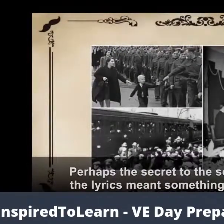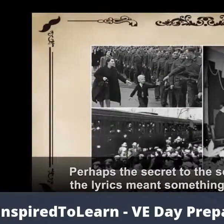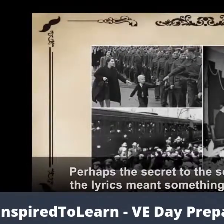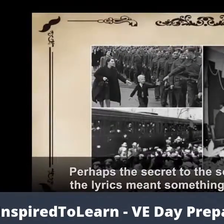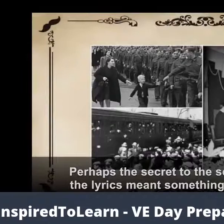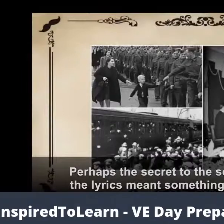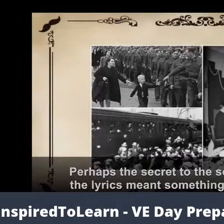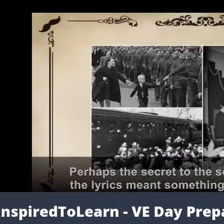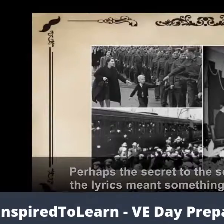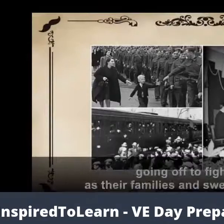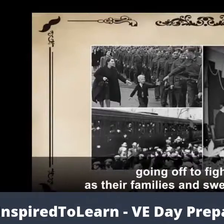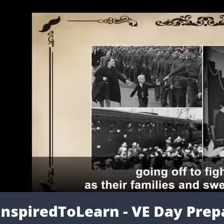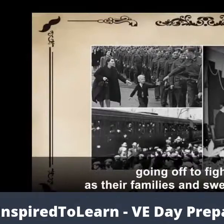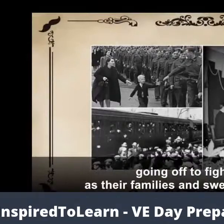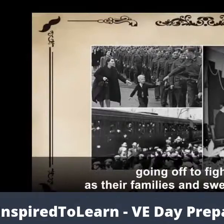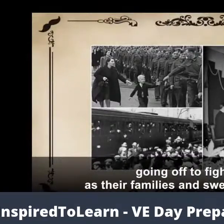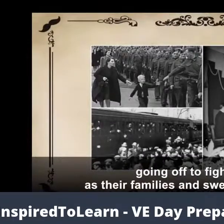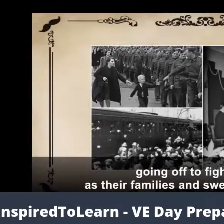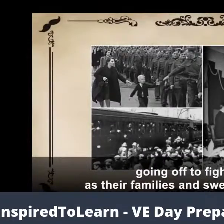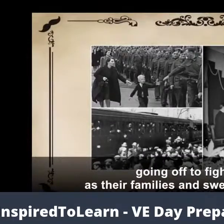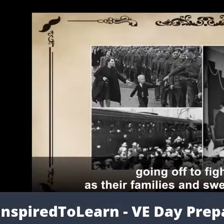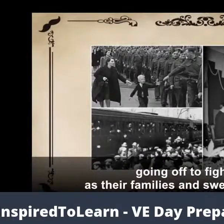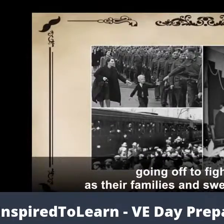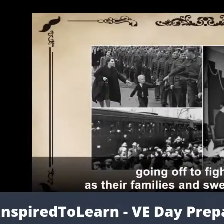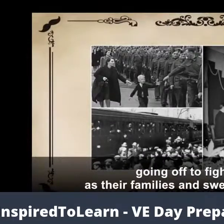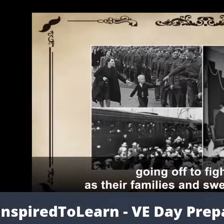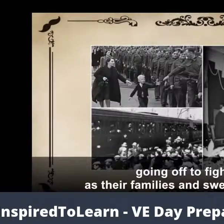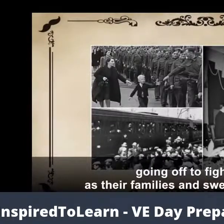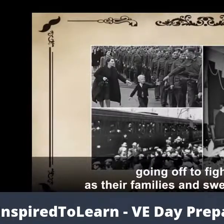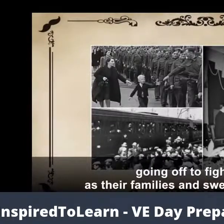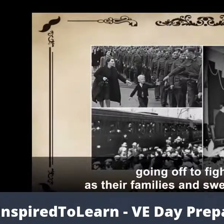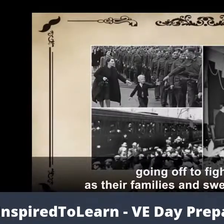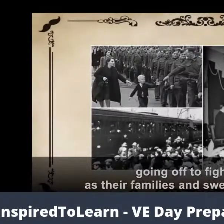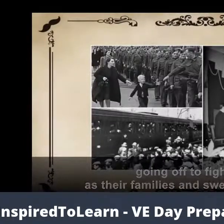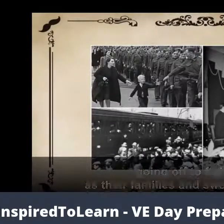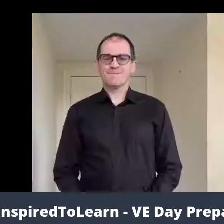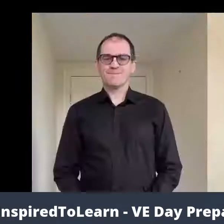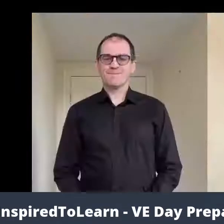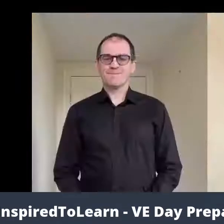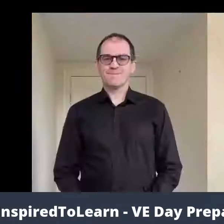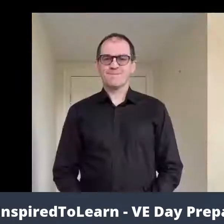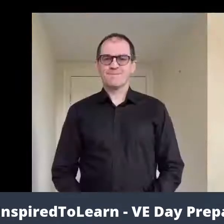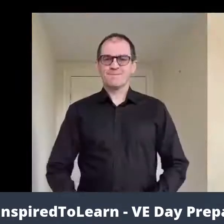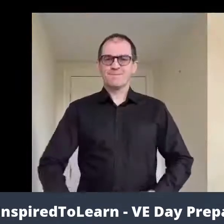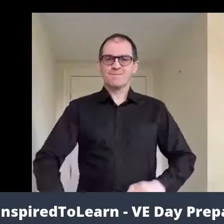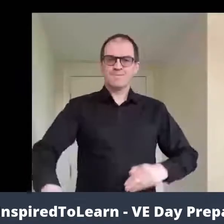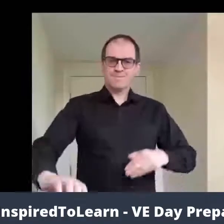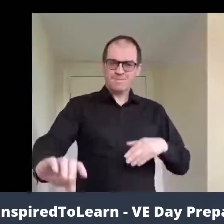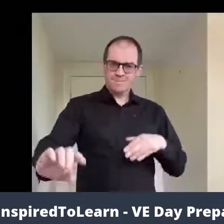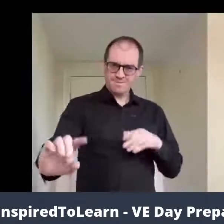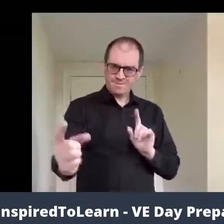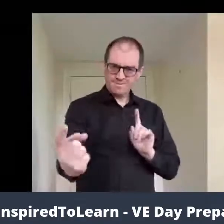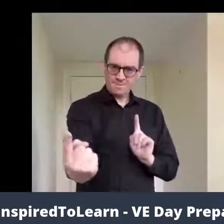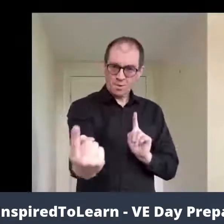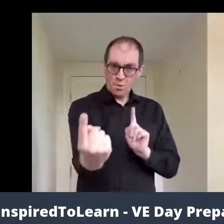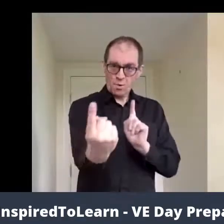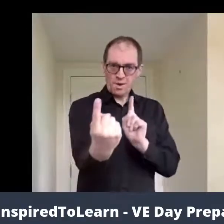off to fight, as well as their families and sweethearts at home.